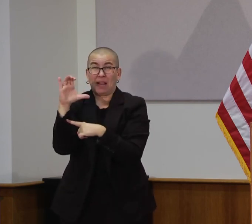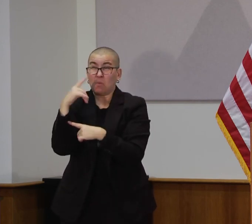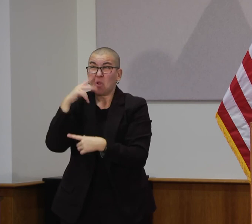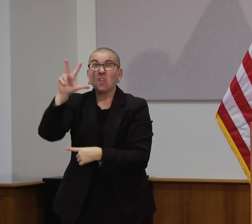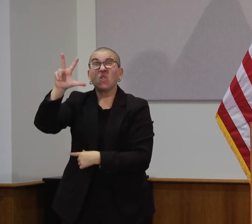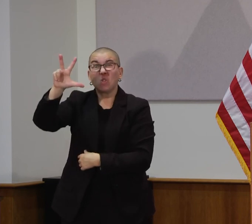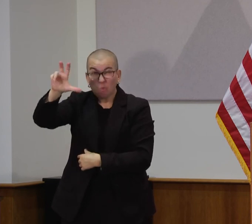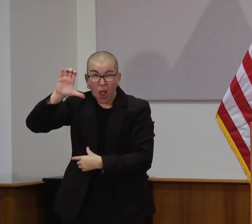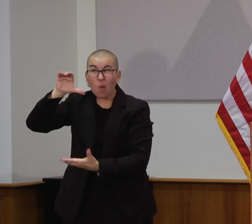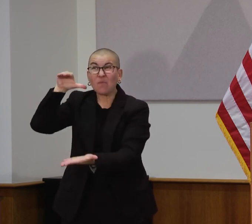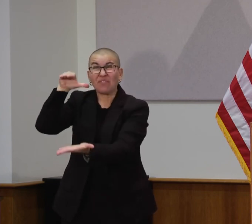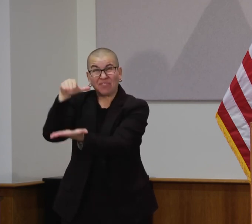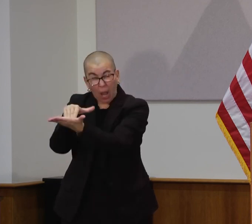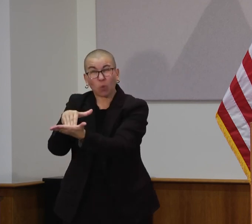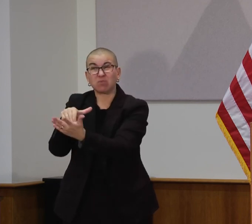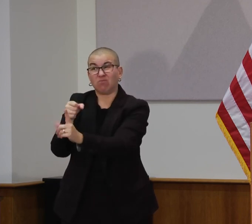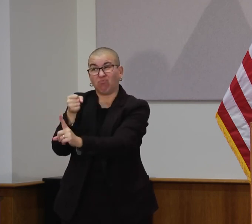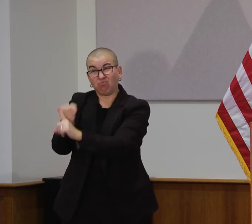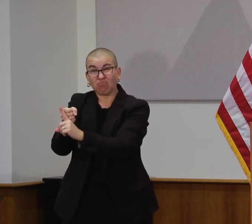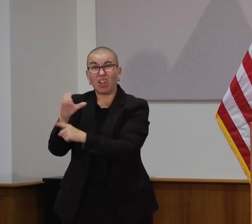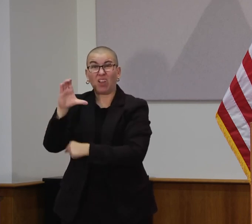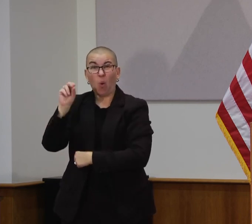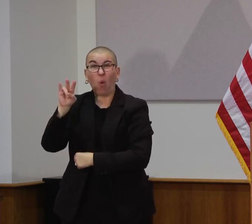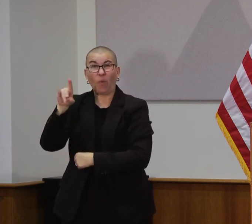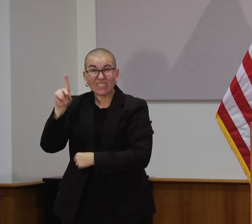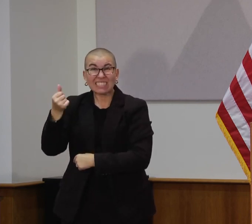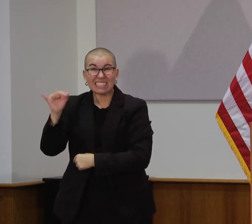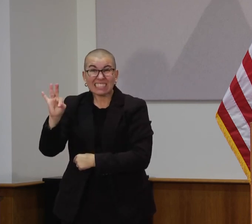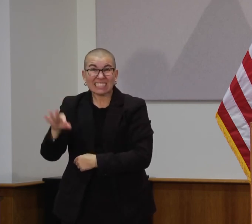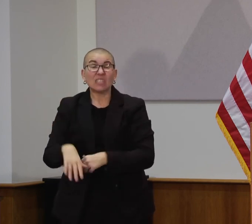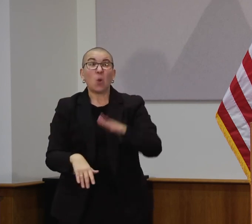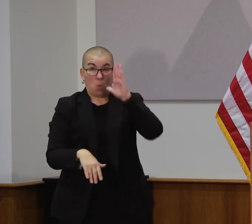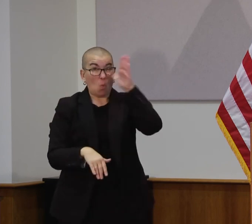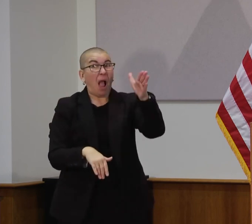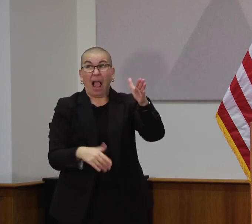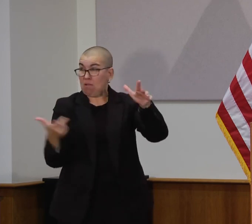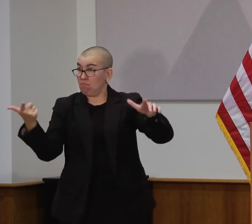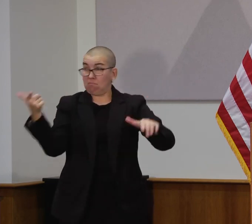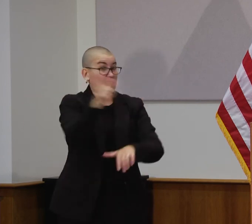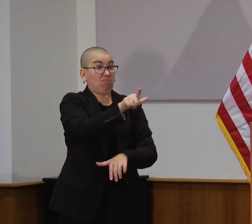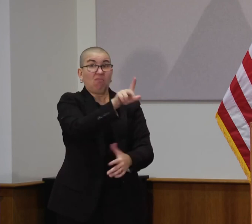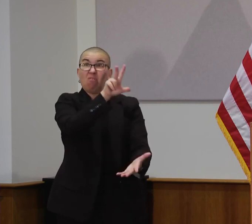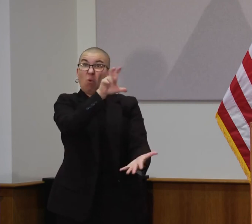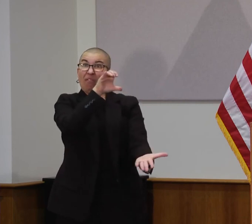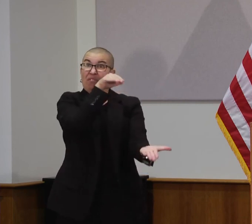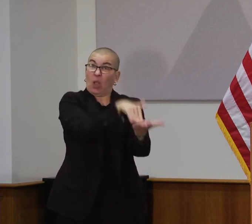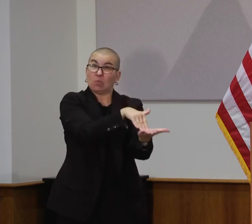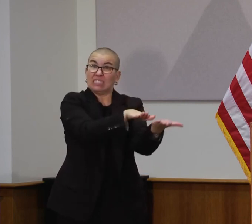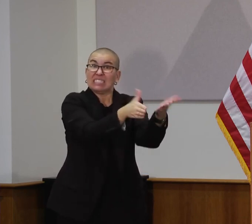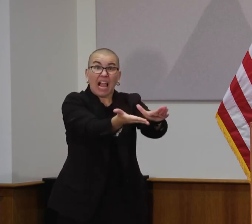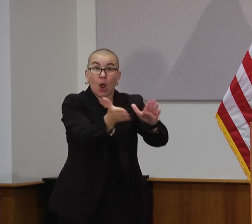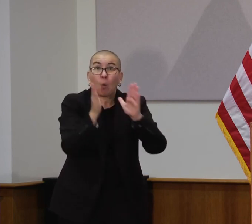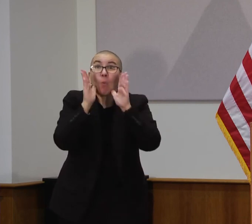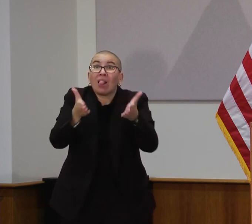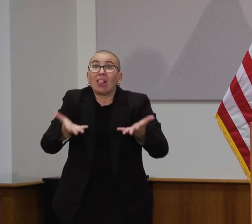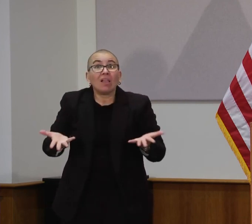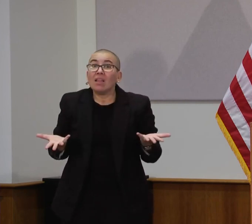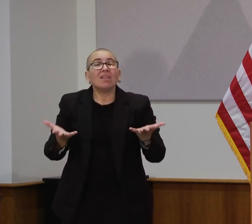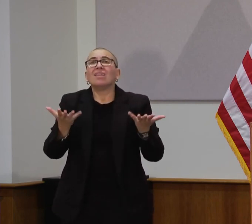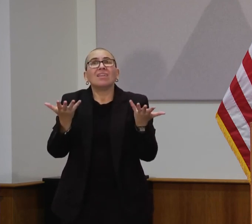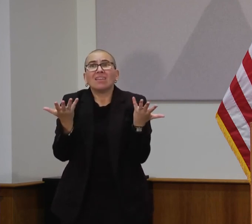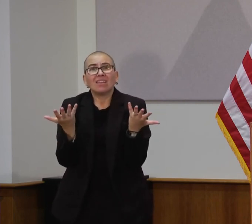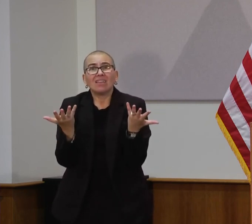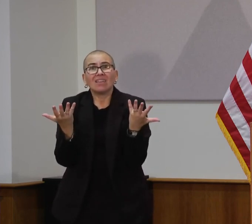and we're going to go past 3,000 deaths. That will not be the end. The only thing that's at question is, how bad does it